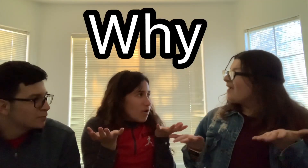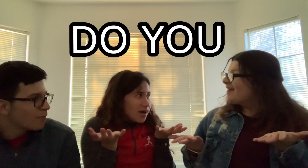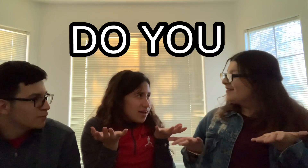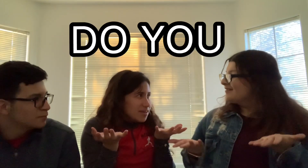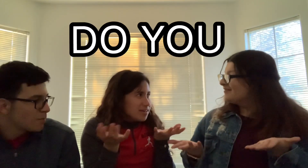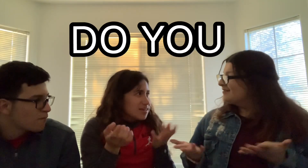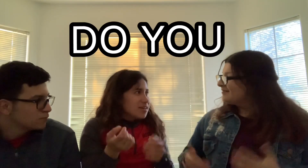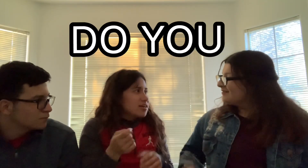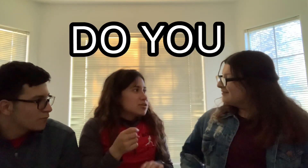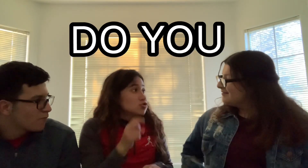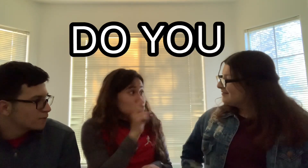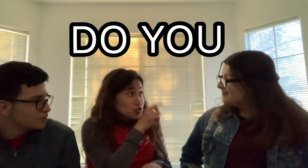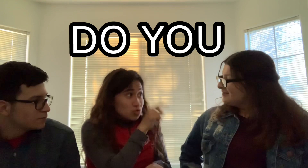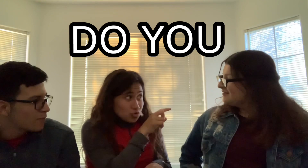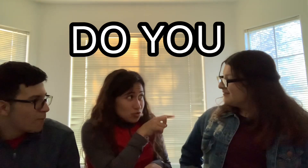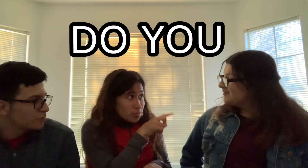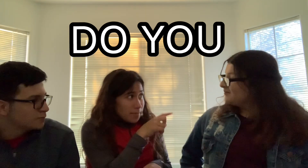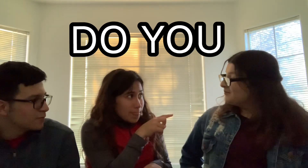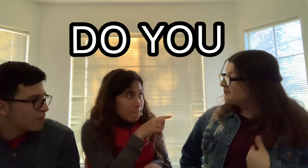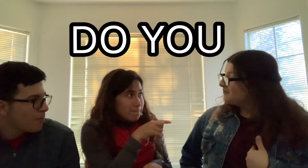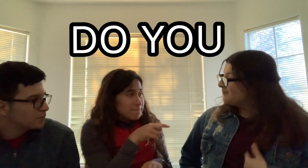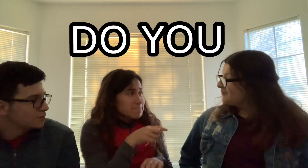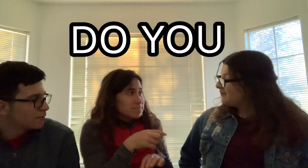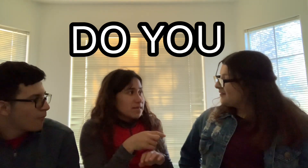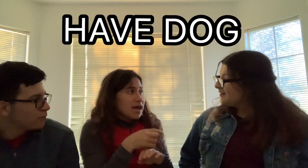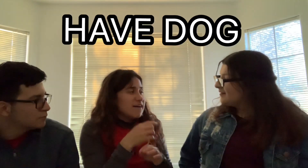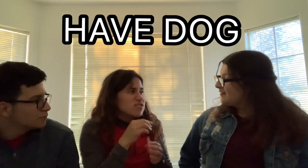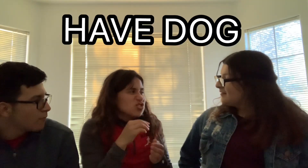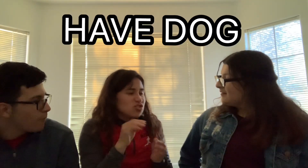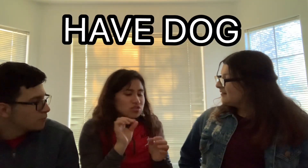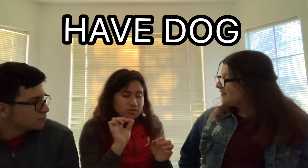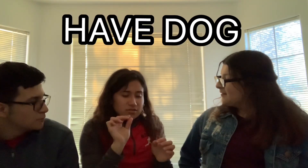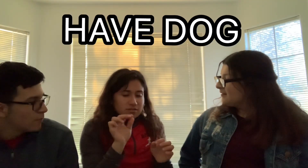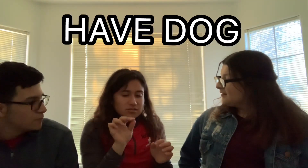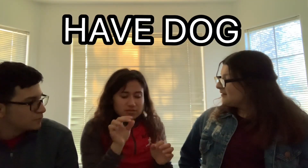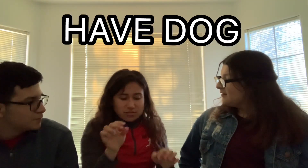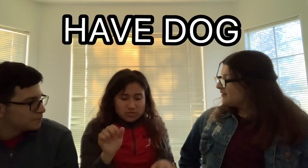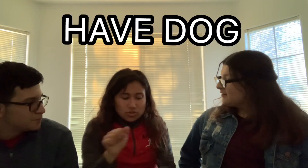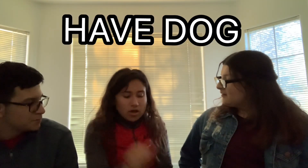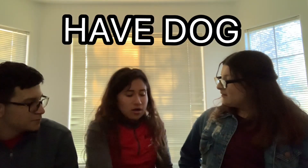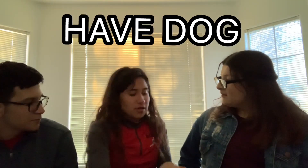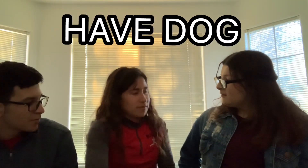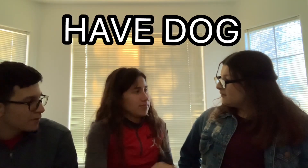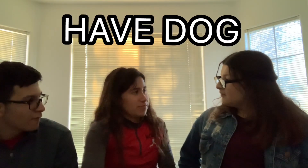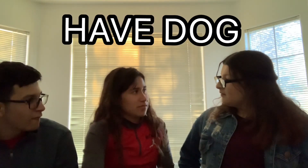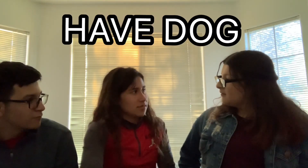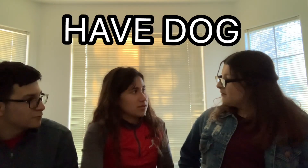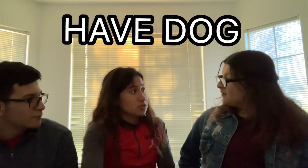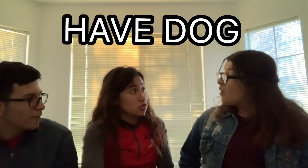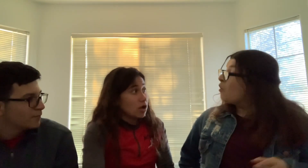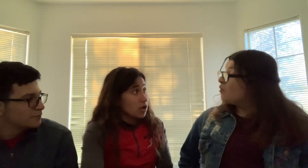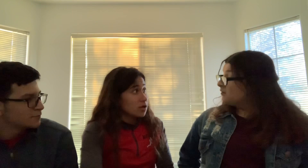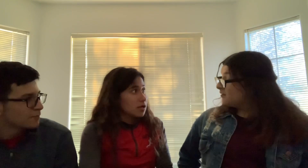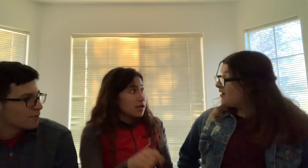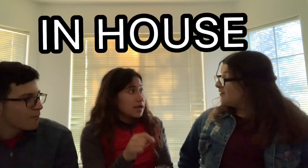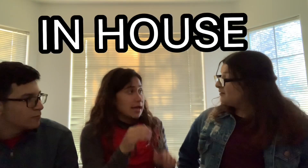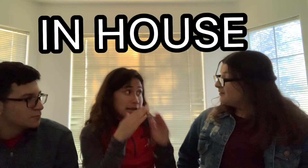Why do you have dog? dog and